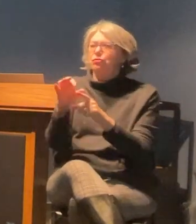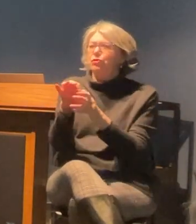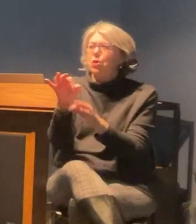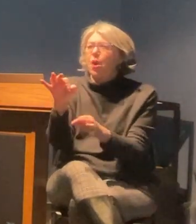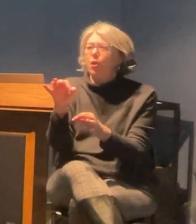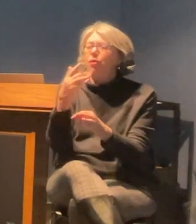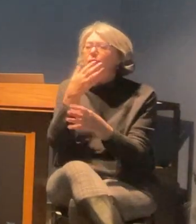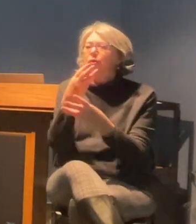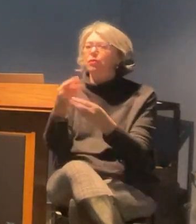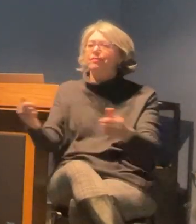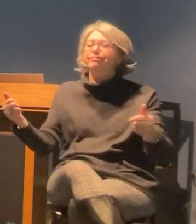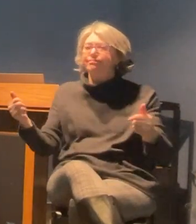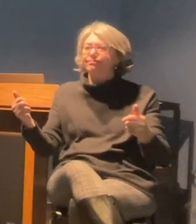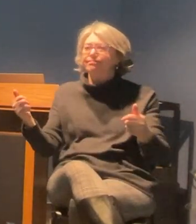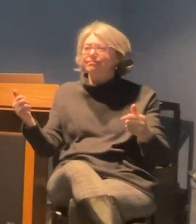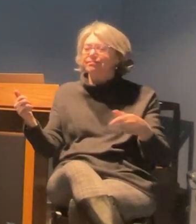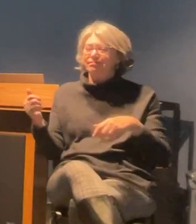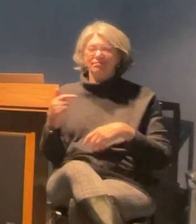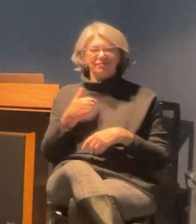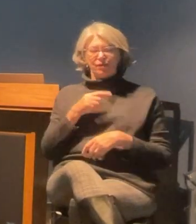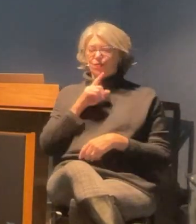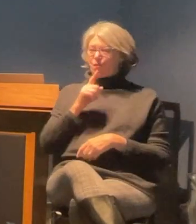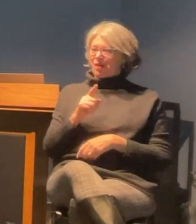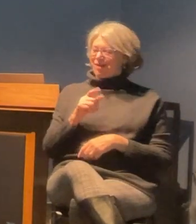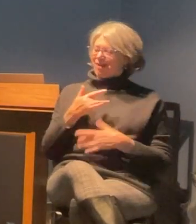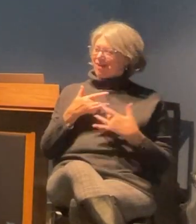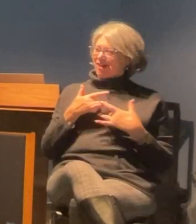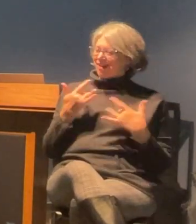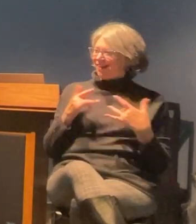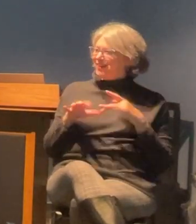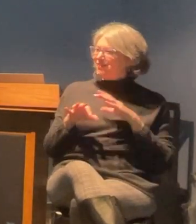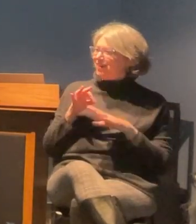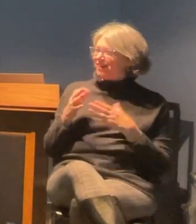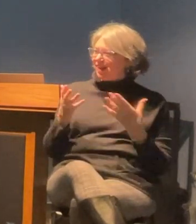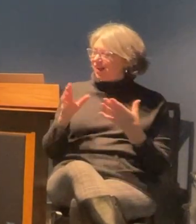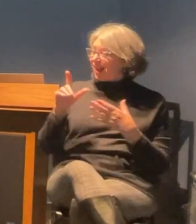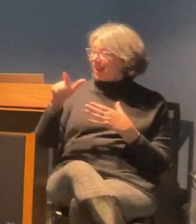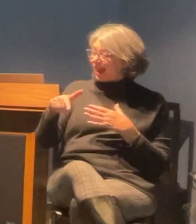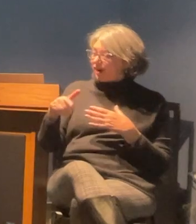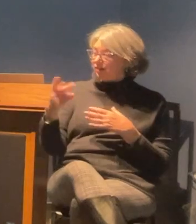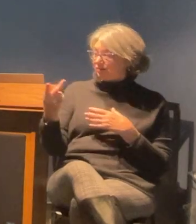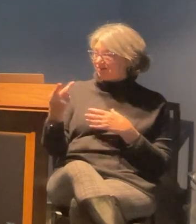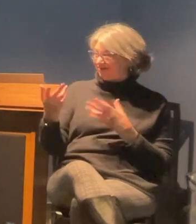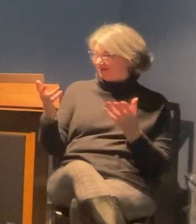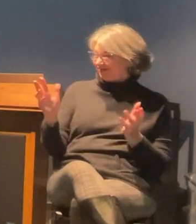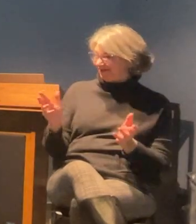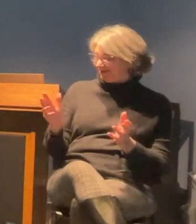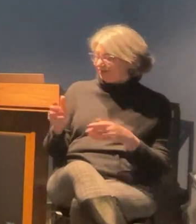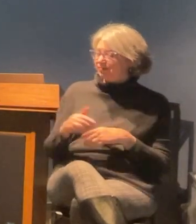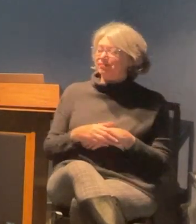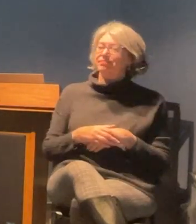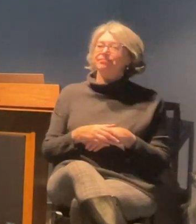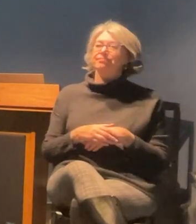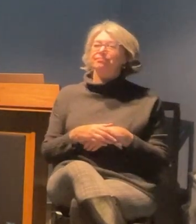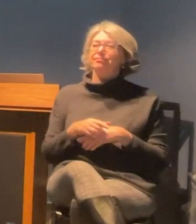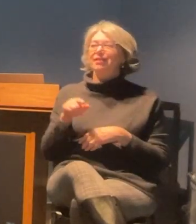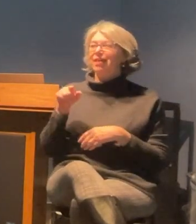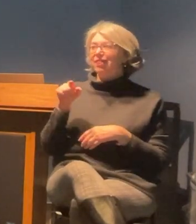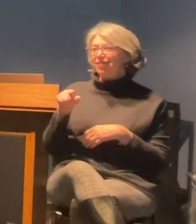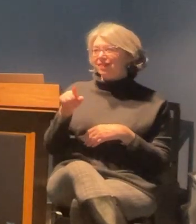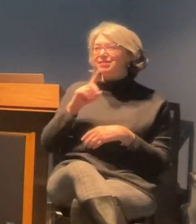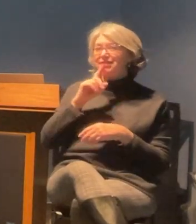that then disappeared. And I was really delighted to find out later when we had a conversation about it that this